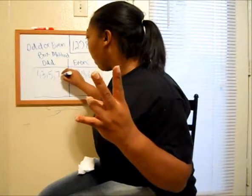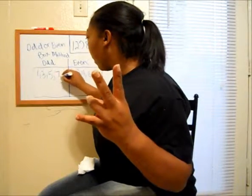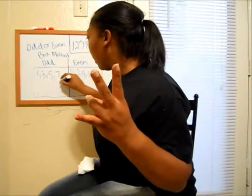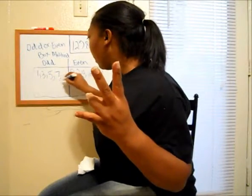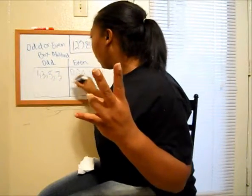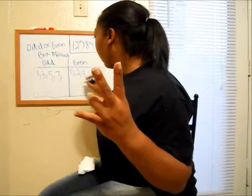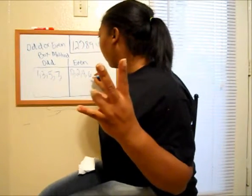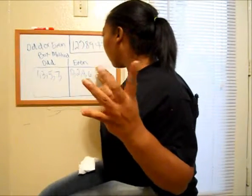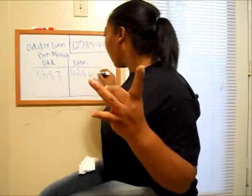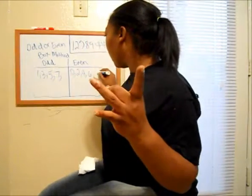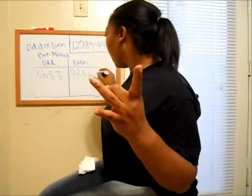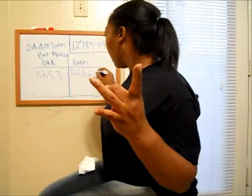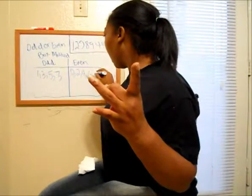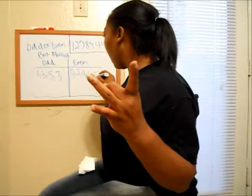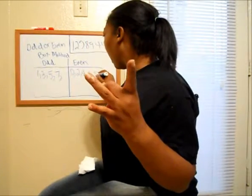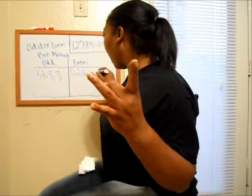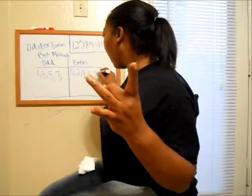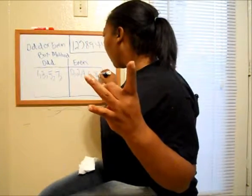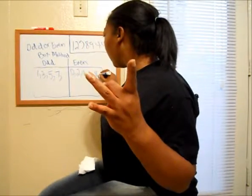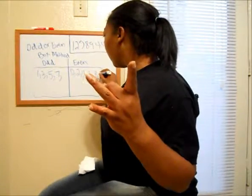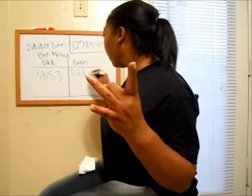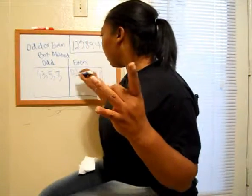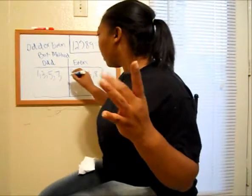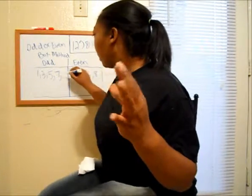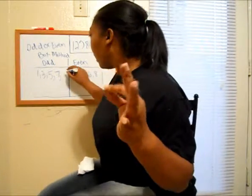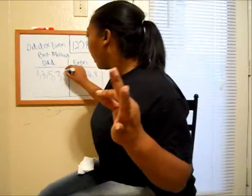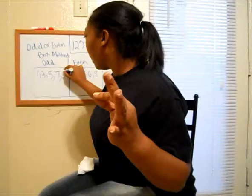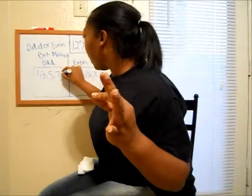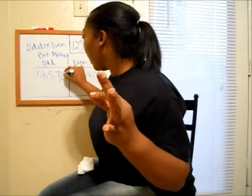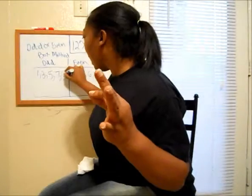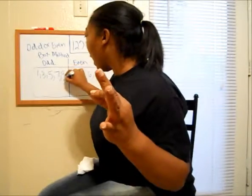7, 8, 9.